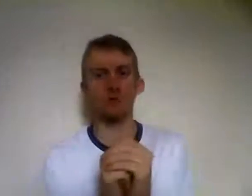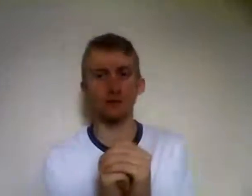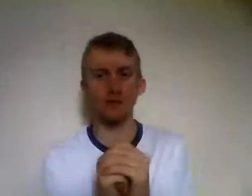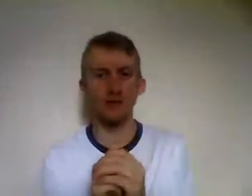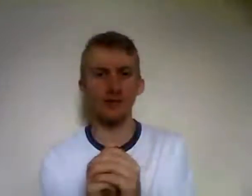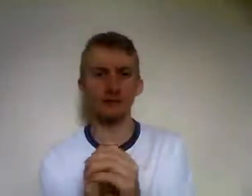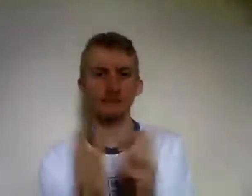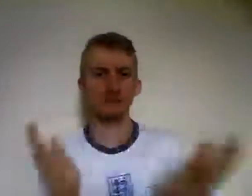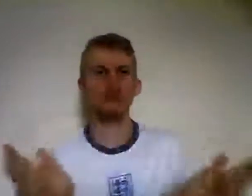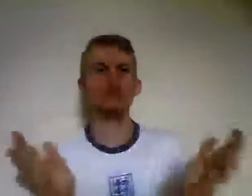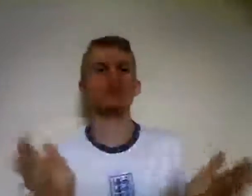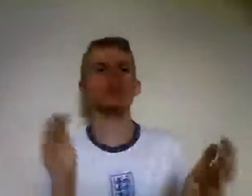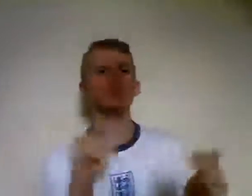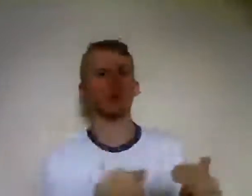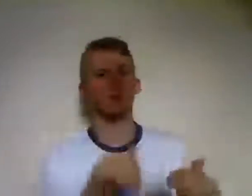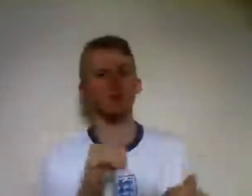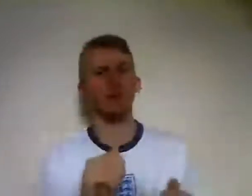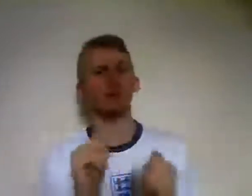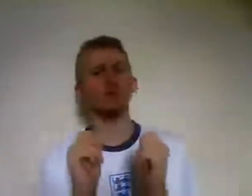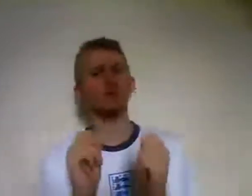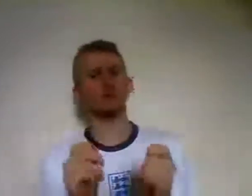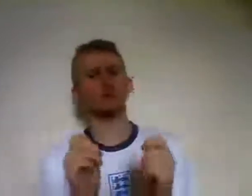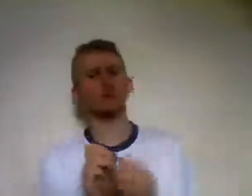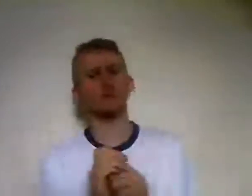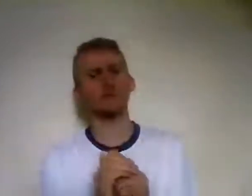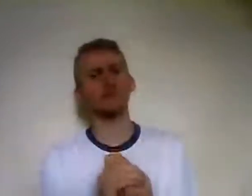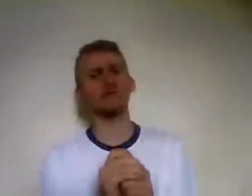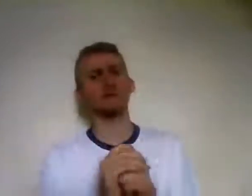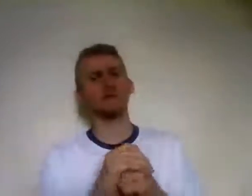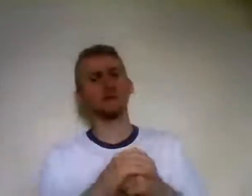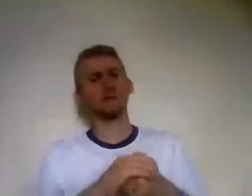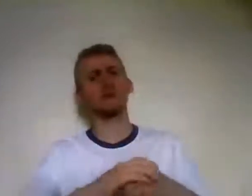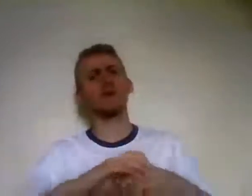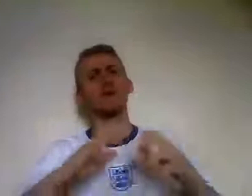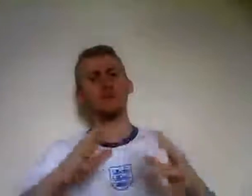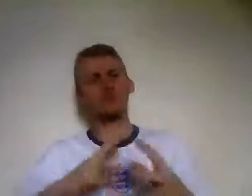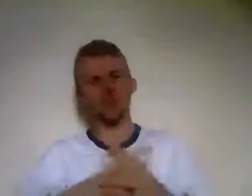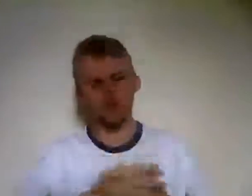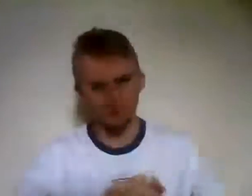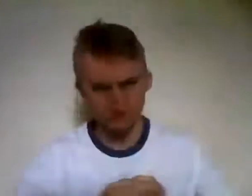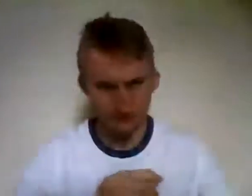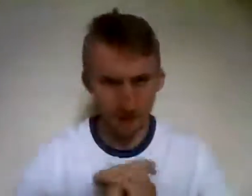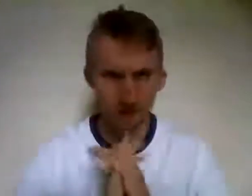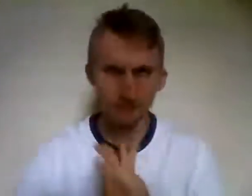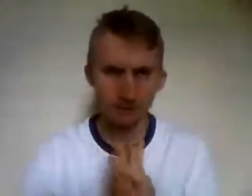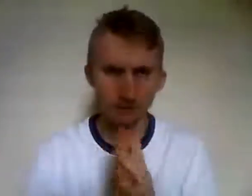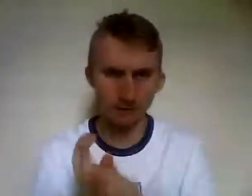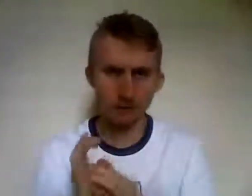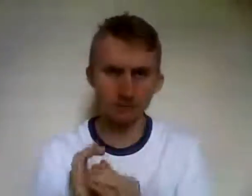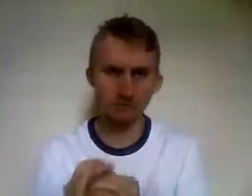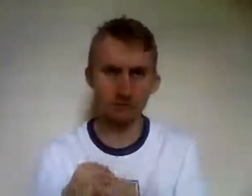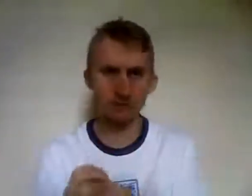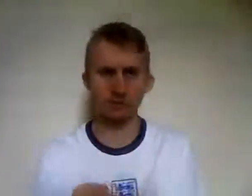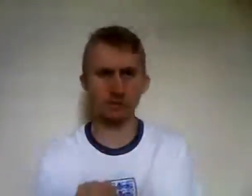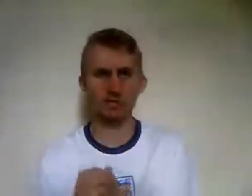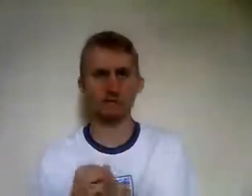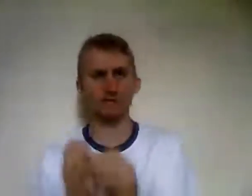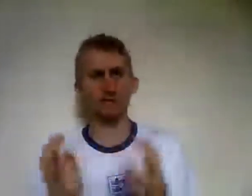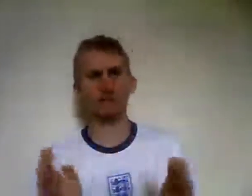Crawley, and as attendances dropped, and so did the club's income. The club's owners were forced to slash the players' and